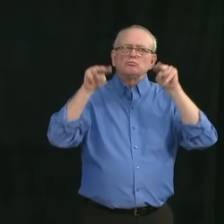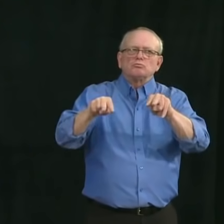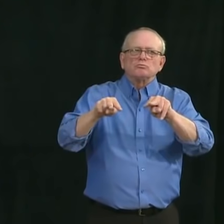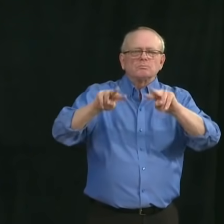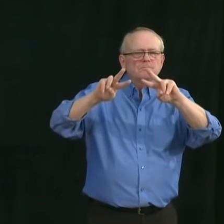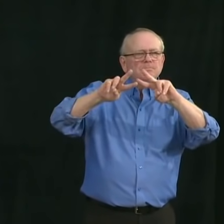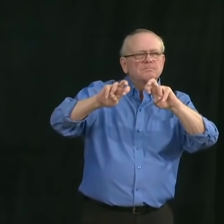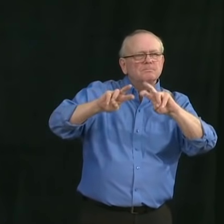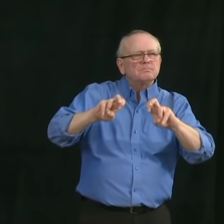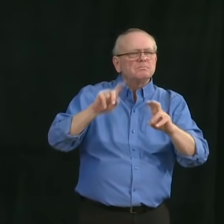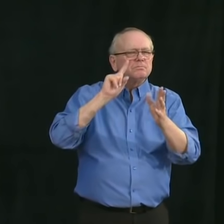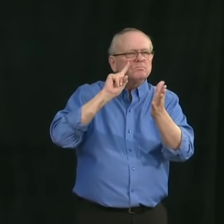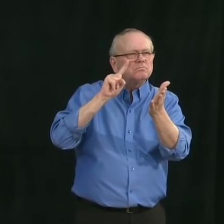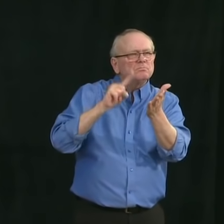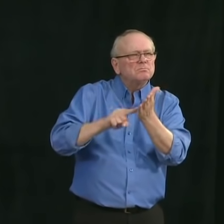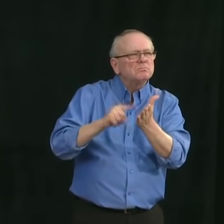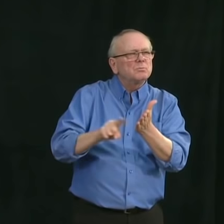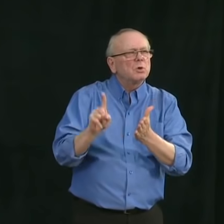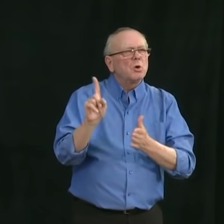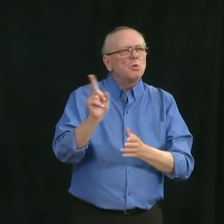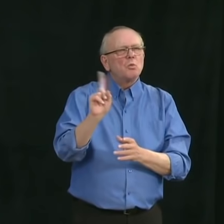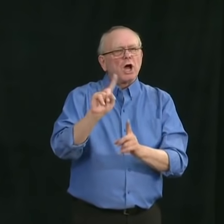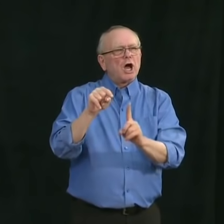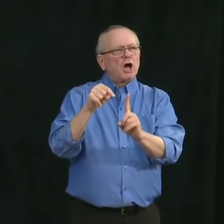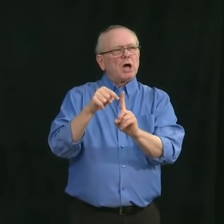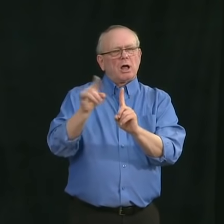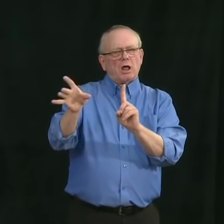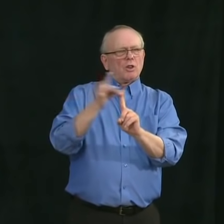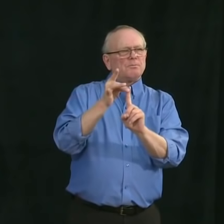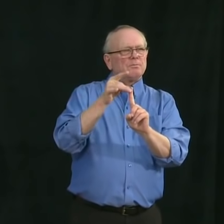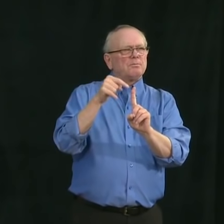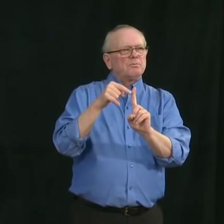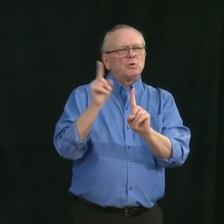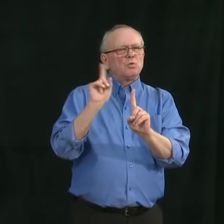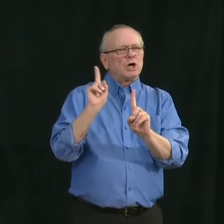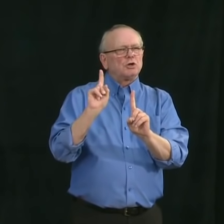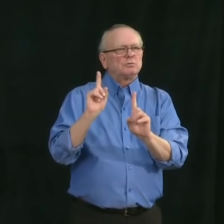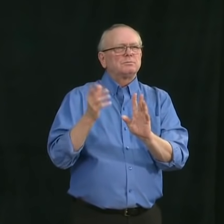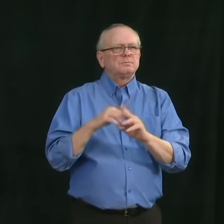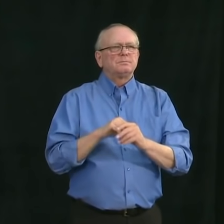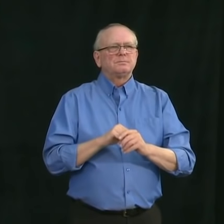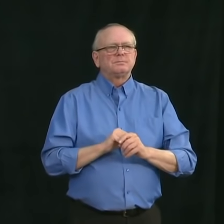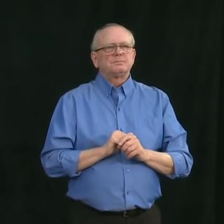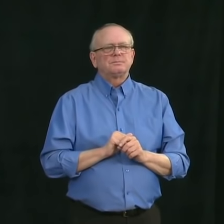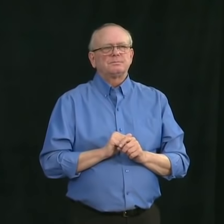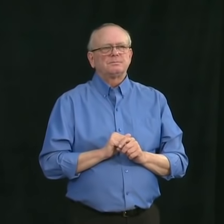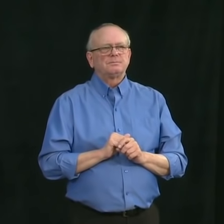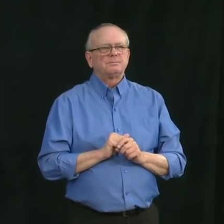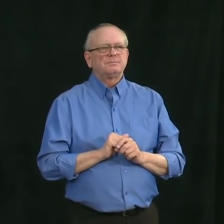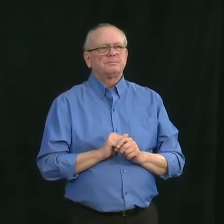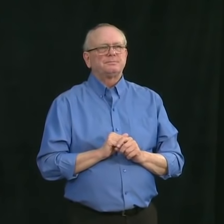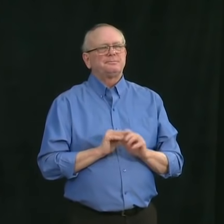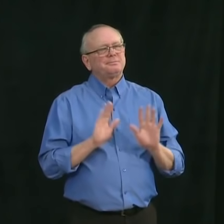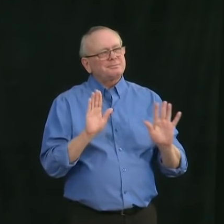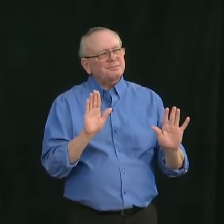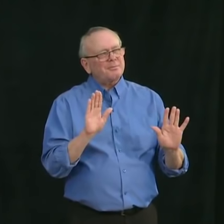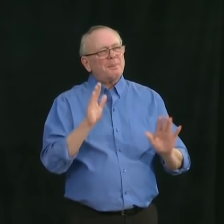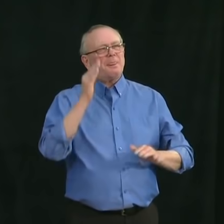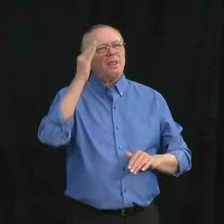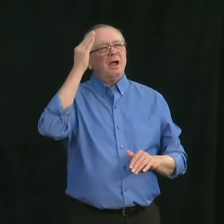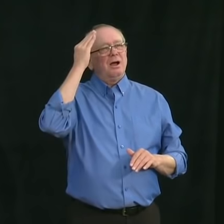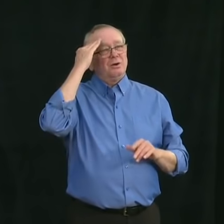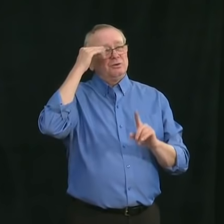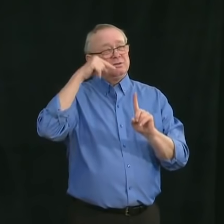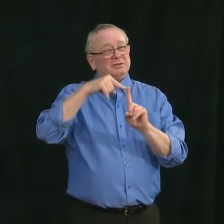be to understand where those individuals likely acquired the infection. And independent of whether or not those